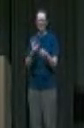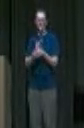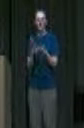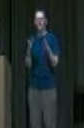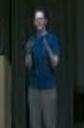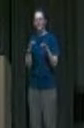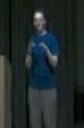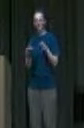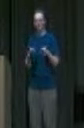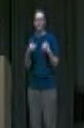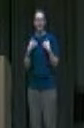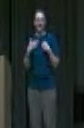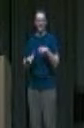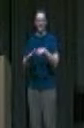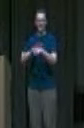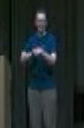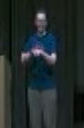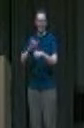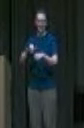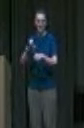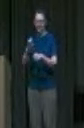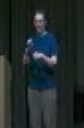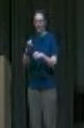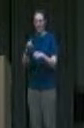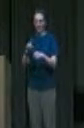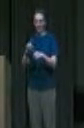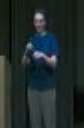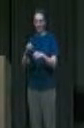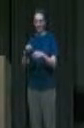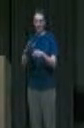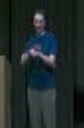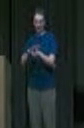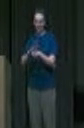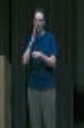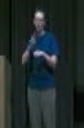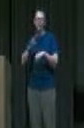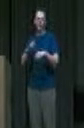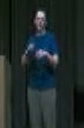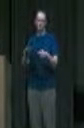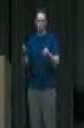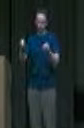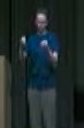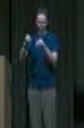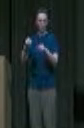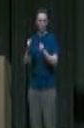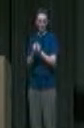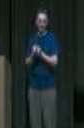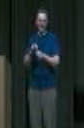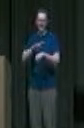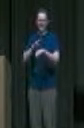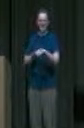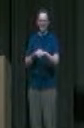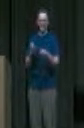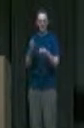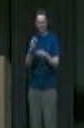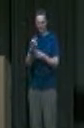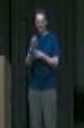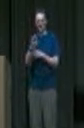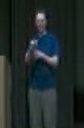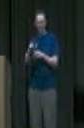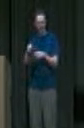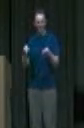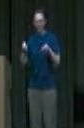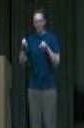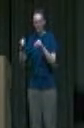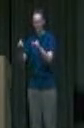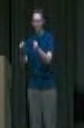the cover of the sediment placement area itself will be using native material. Native seed mixture will be planted on top, and it'll be contoured so